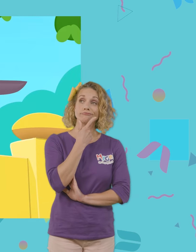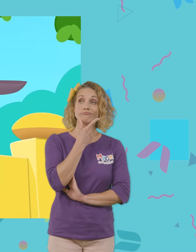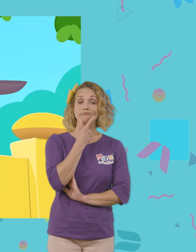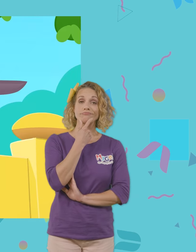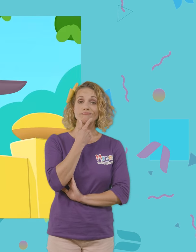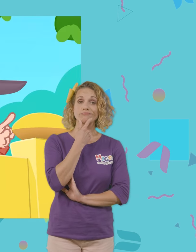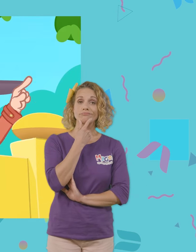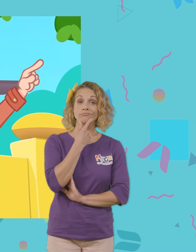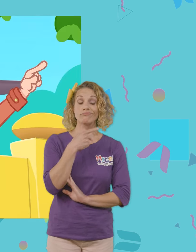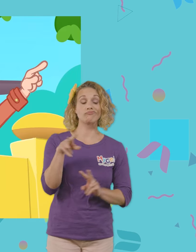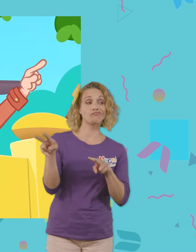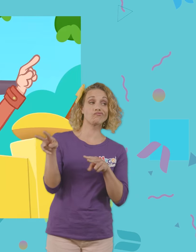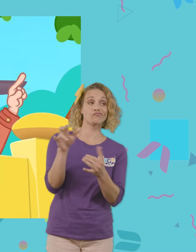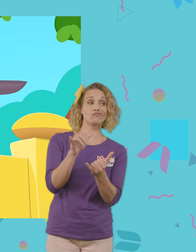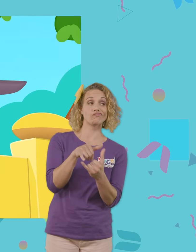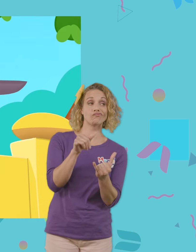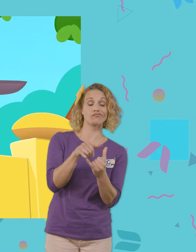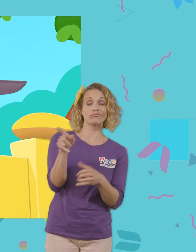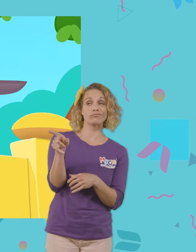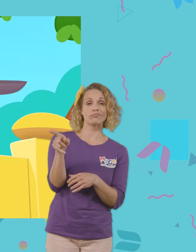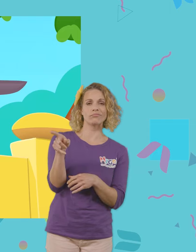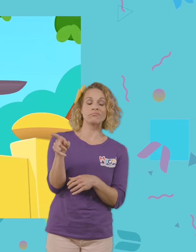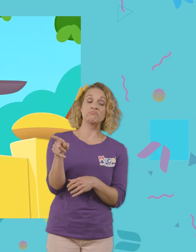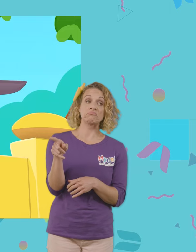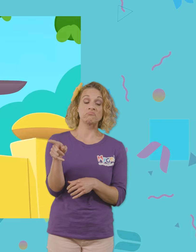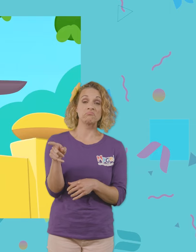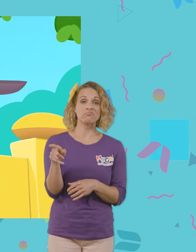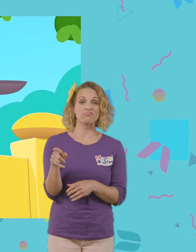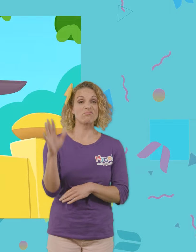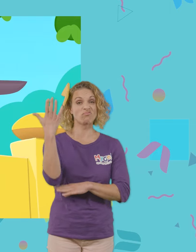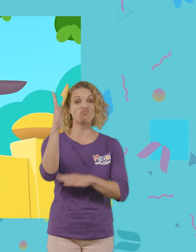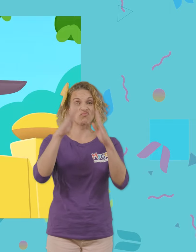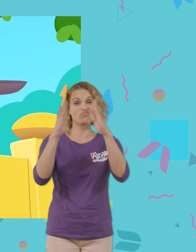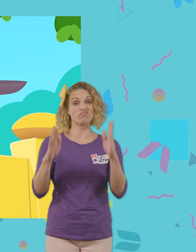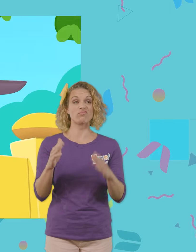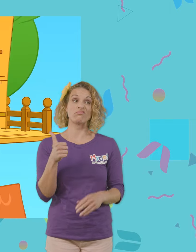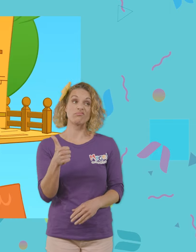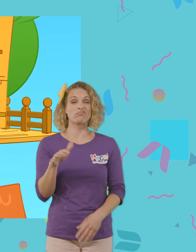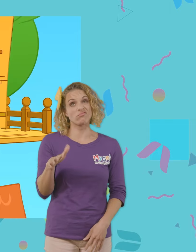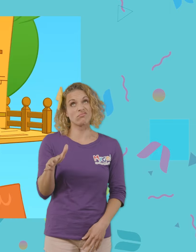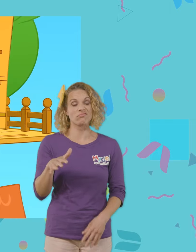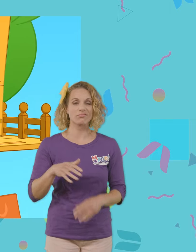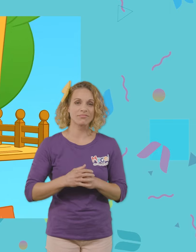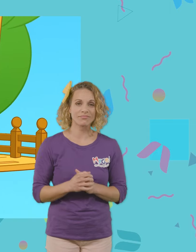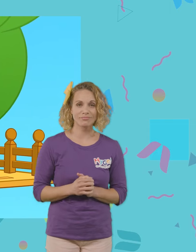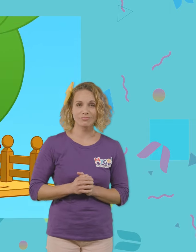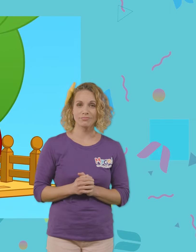Well, look at that, Barky. It's actually a decent treehouse.